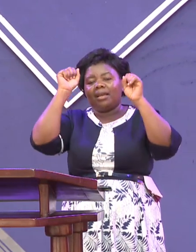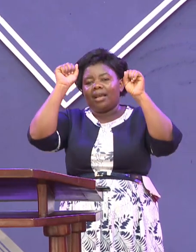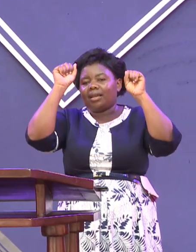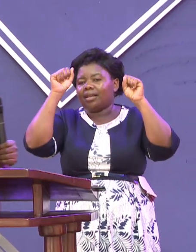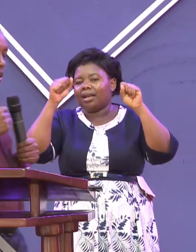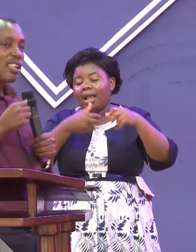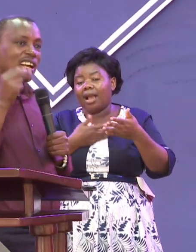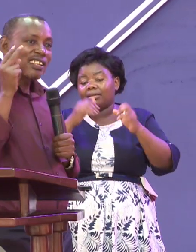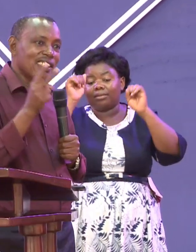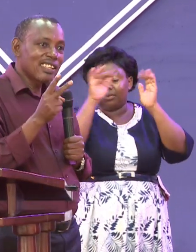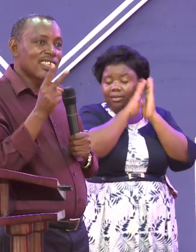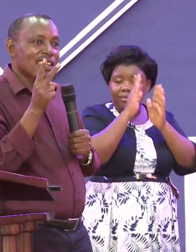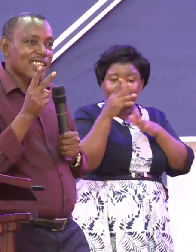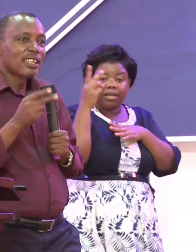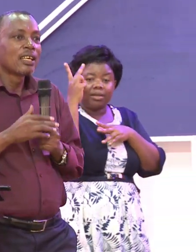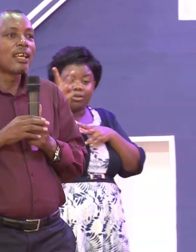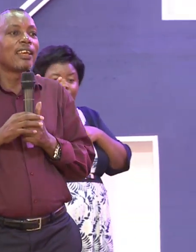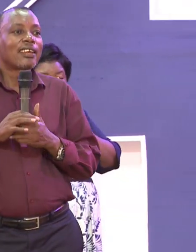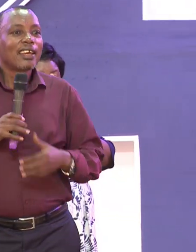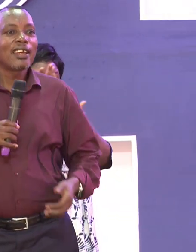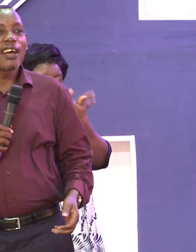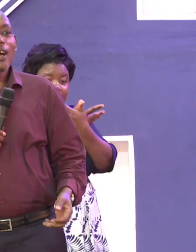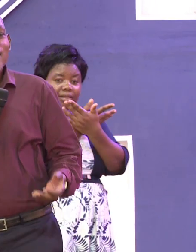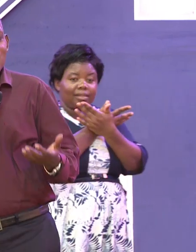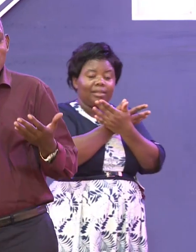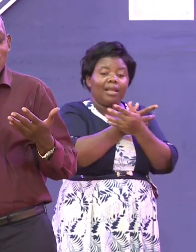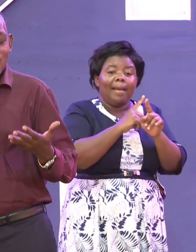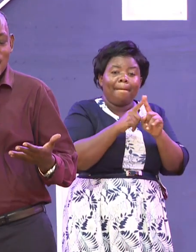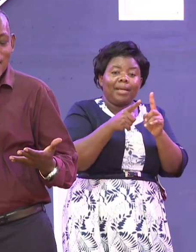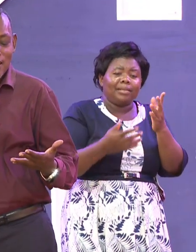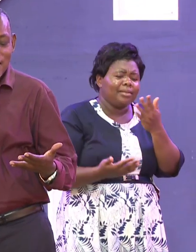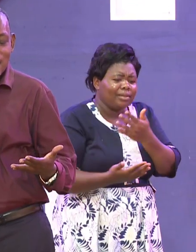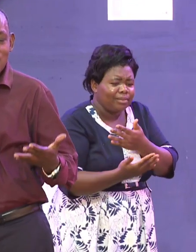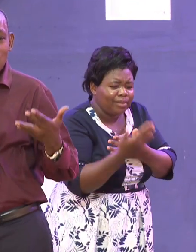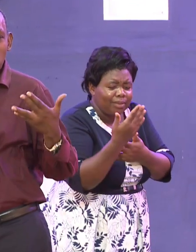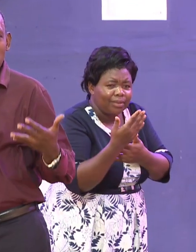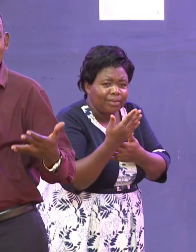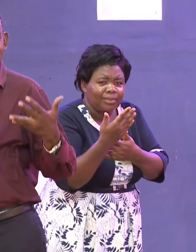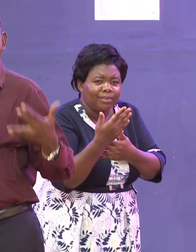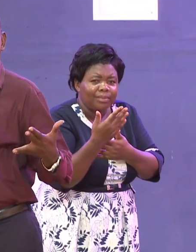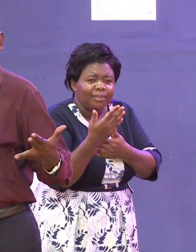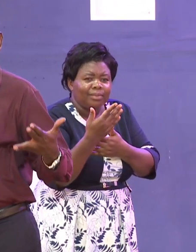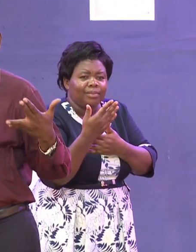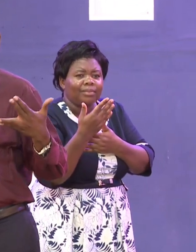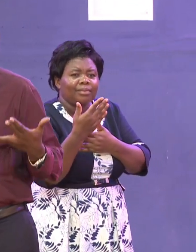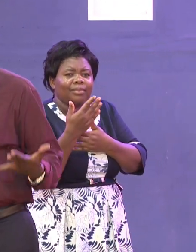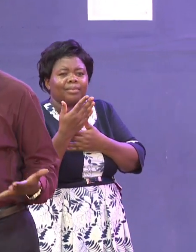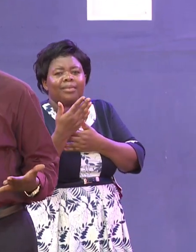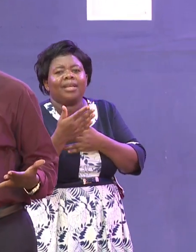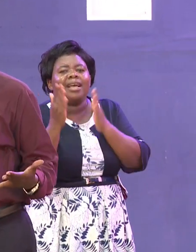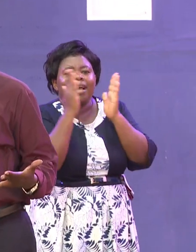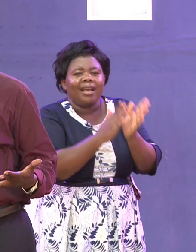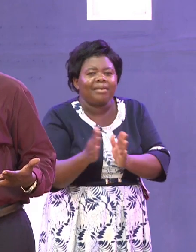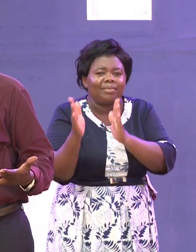night seated. I had to stay there 2 days. Enkera nentegeke njiri ya samoni nya ezena kwe